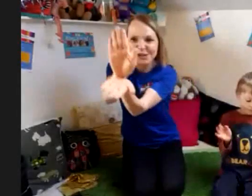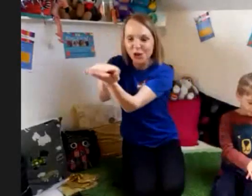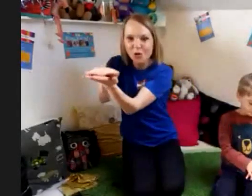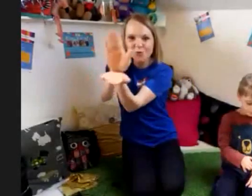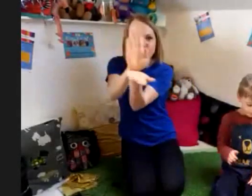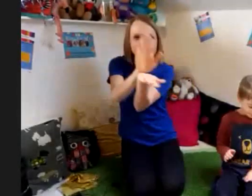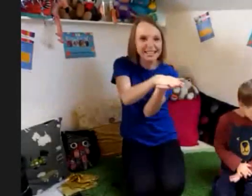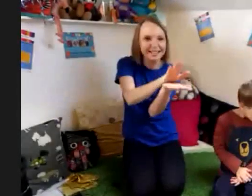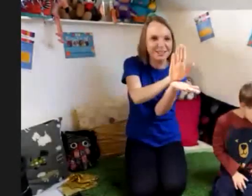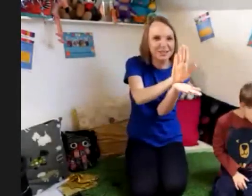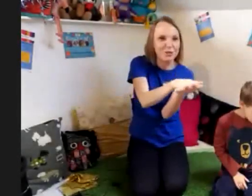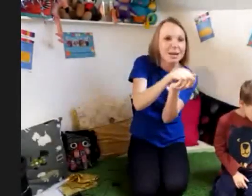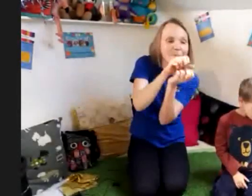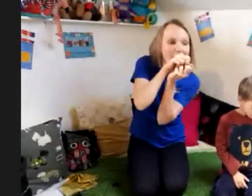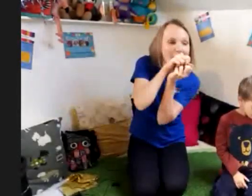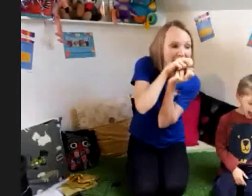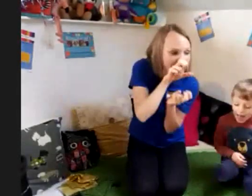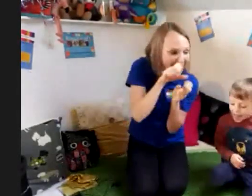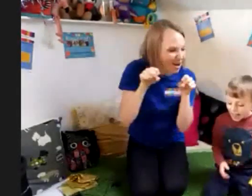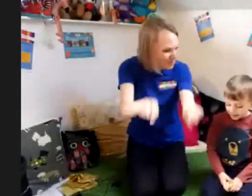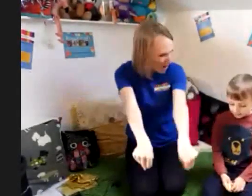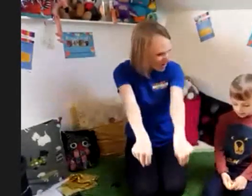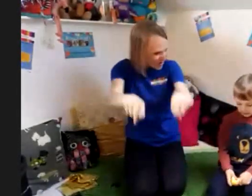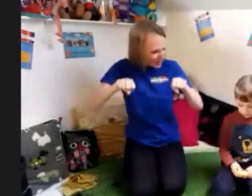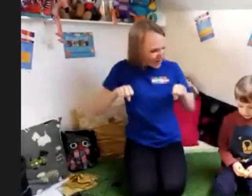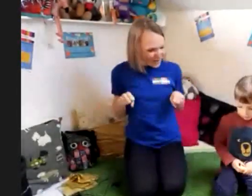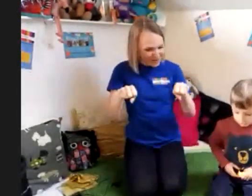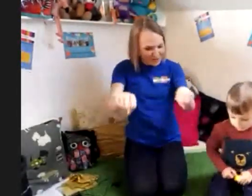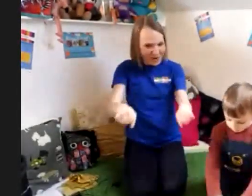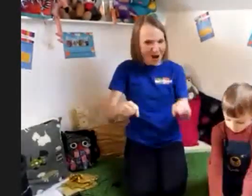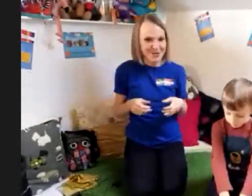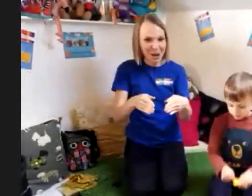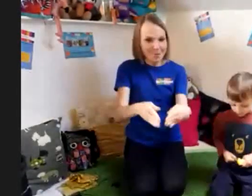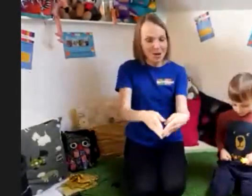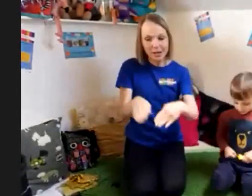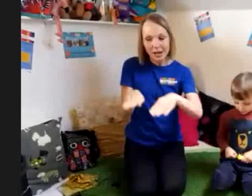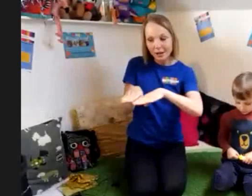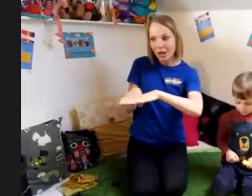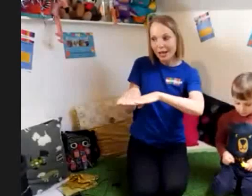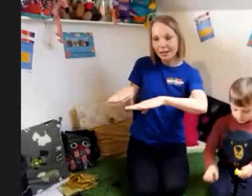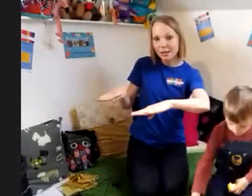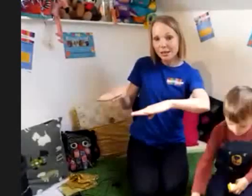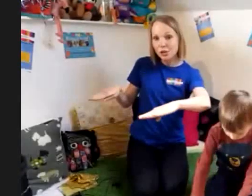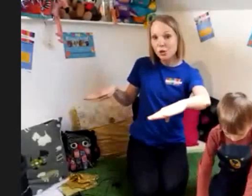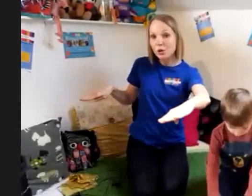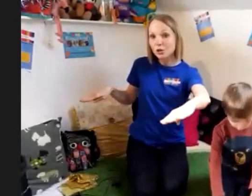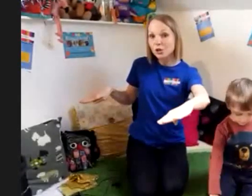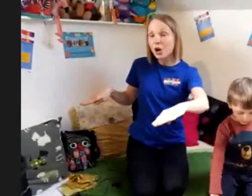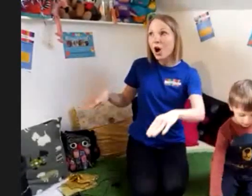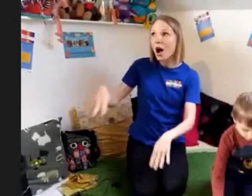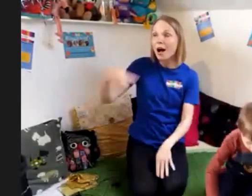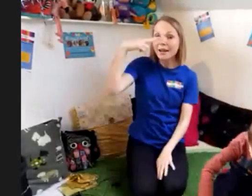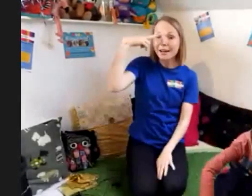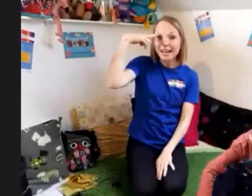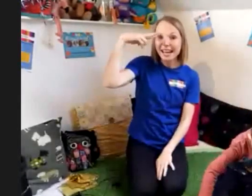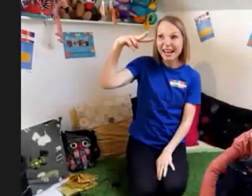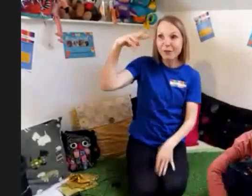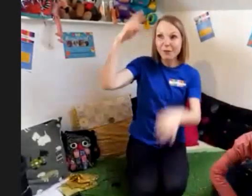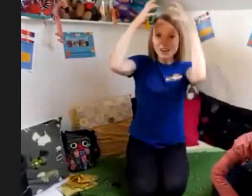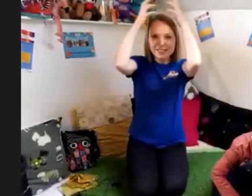don't forget to swim. Row, row, row your boat gently to the shore. If you see